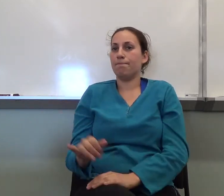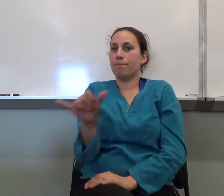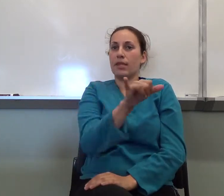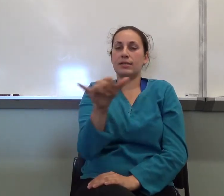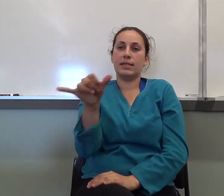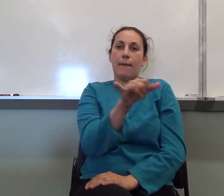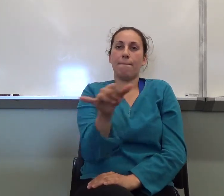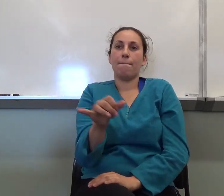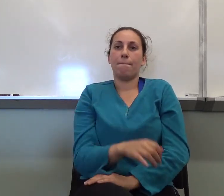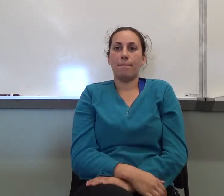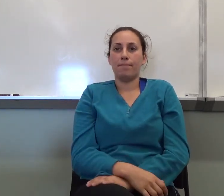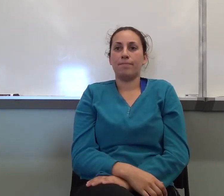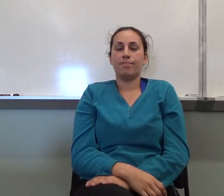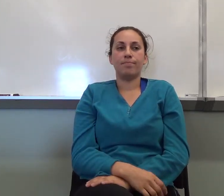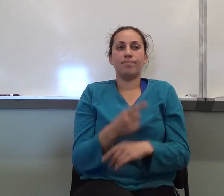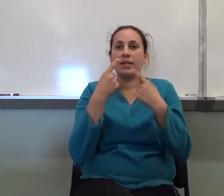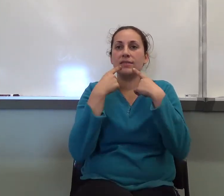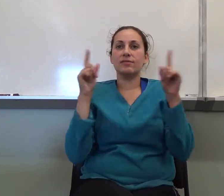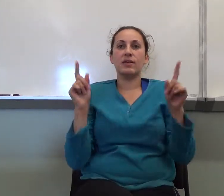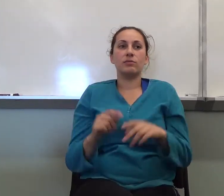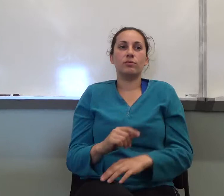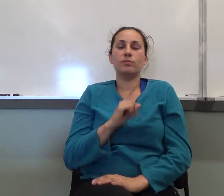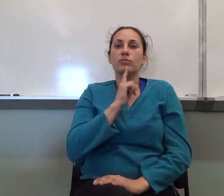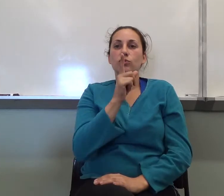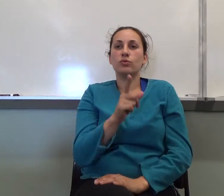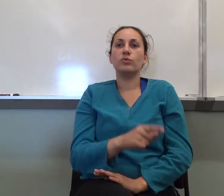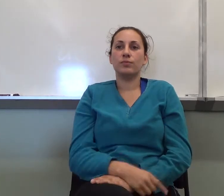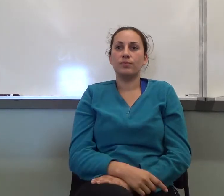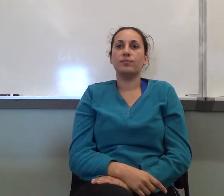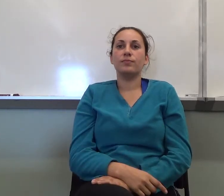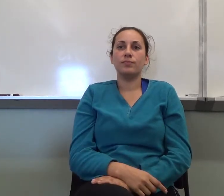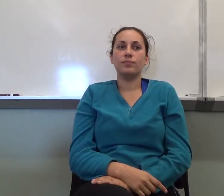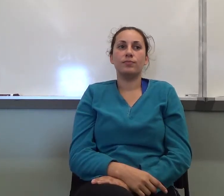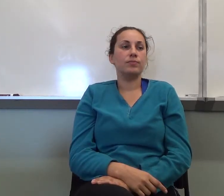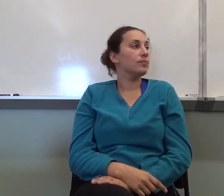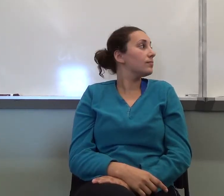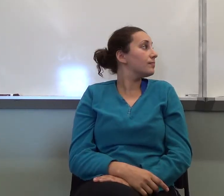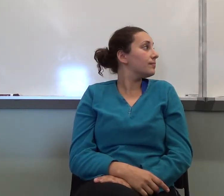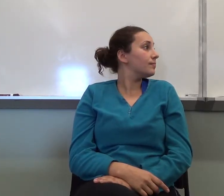So it works out. That is a true proportion.